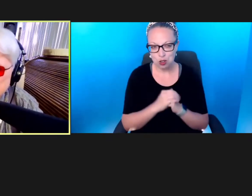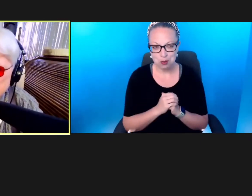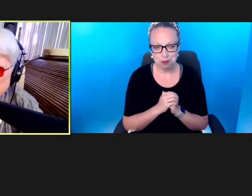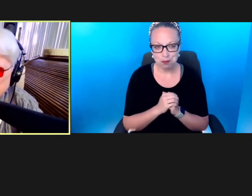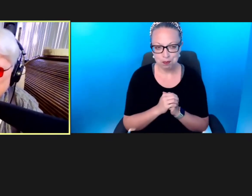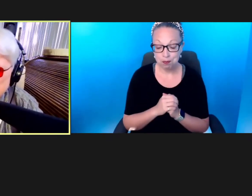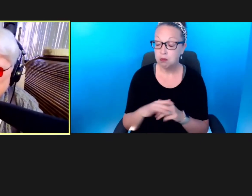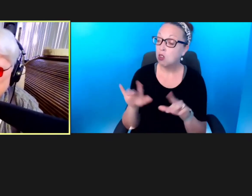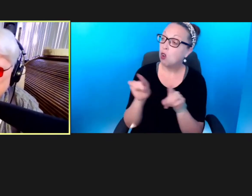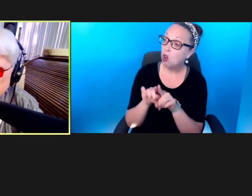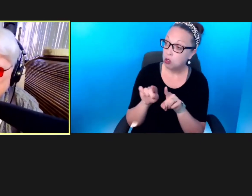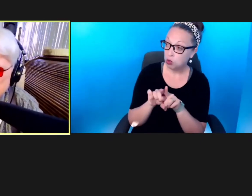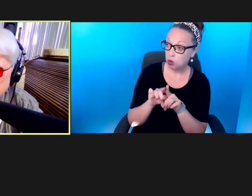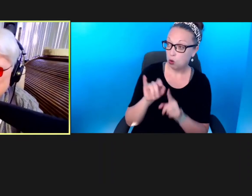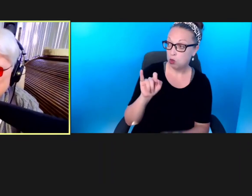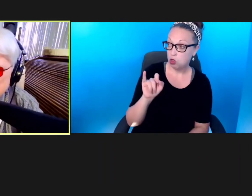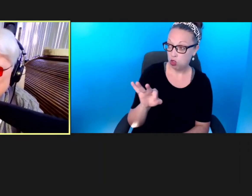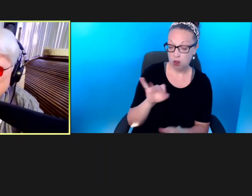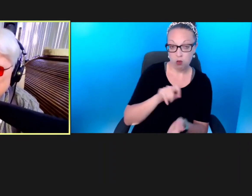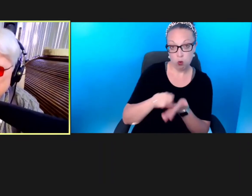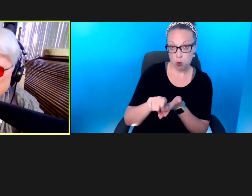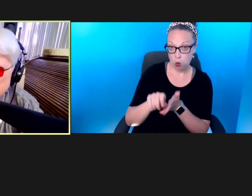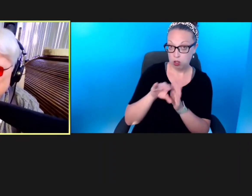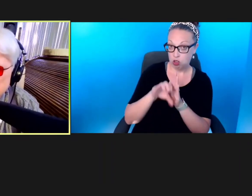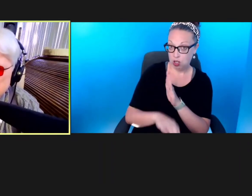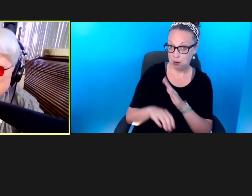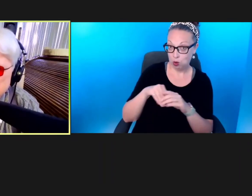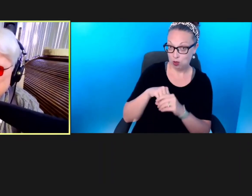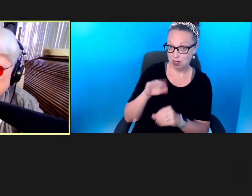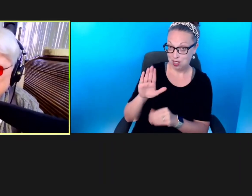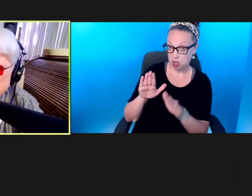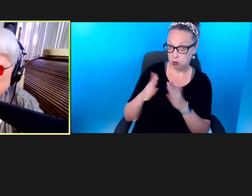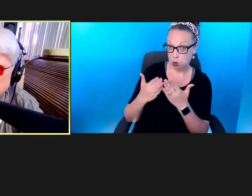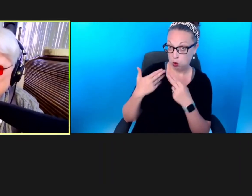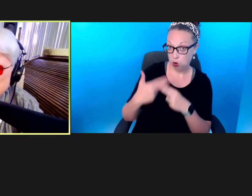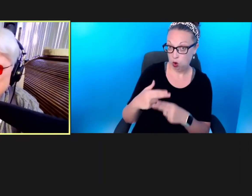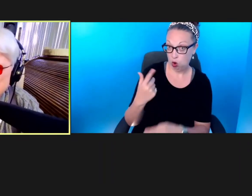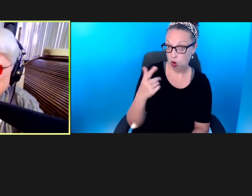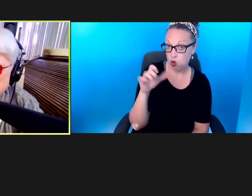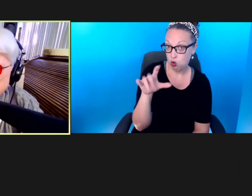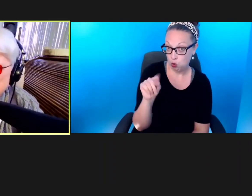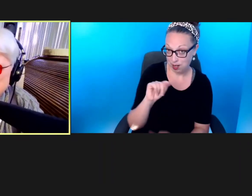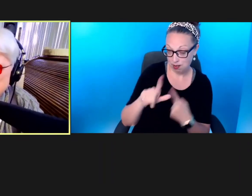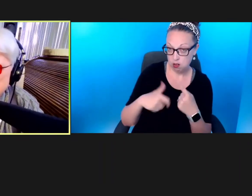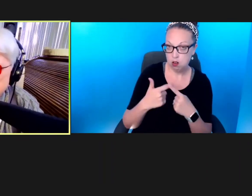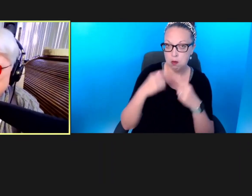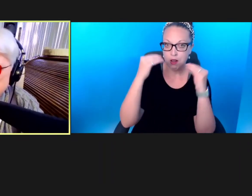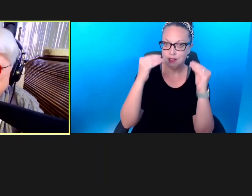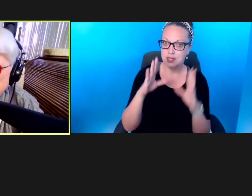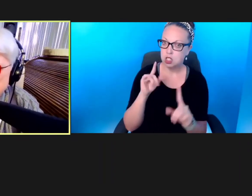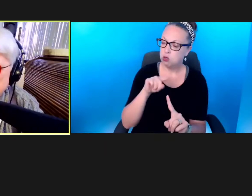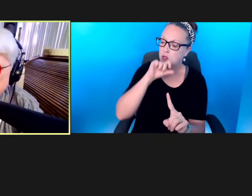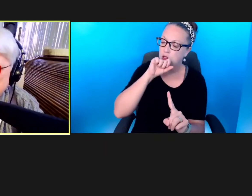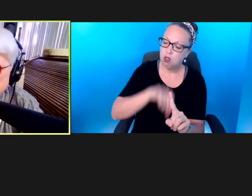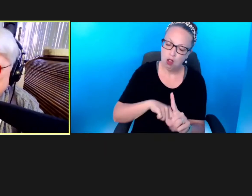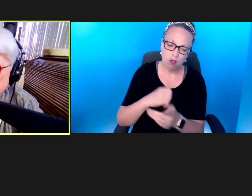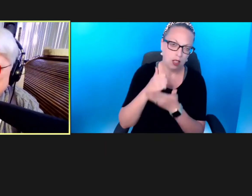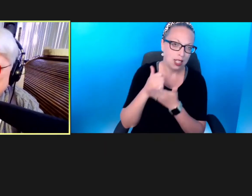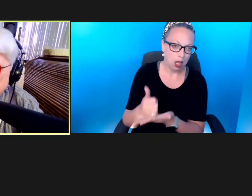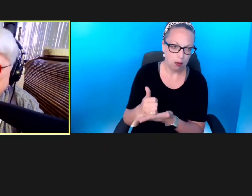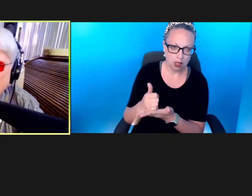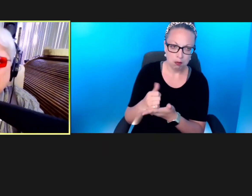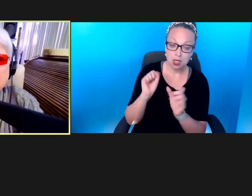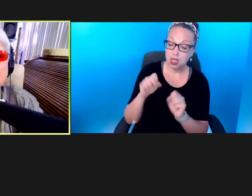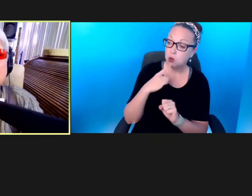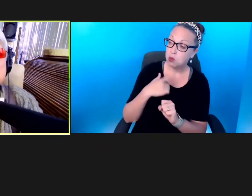chapter in his book called Grit about a teacher that he loved and really helped him a lot. Tell us about